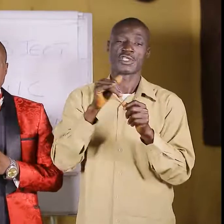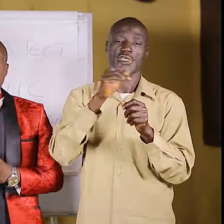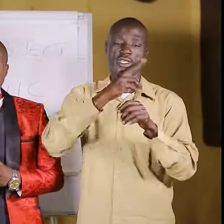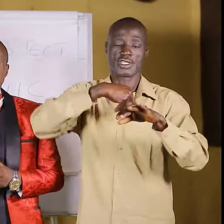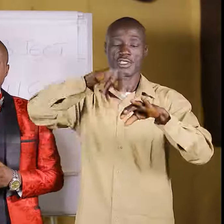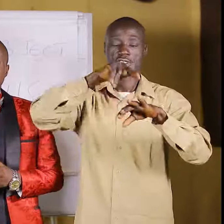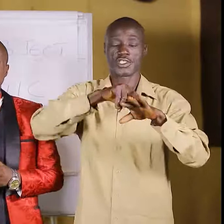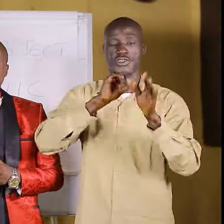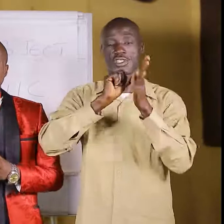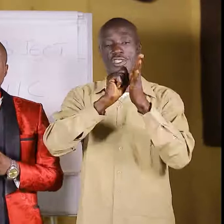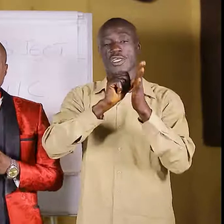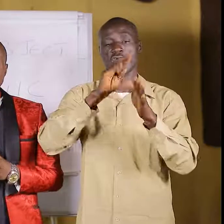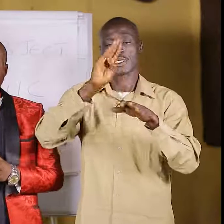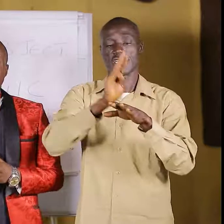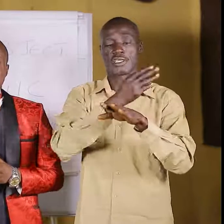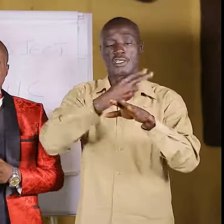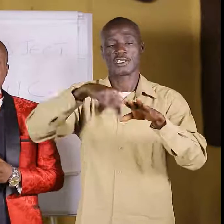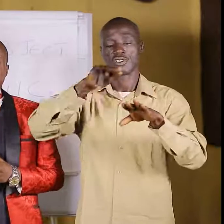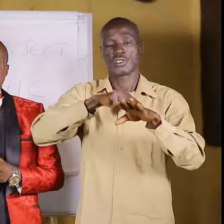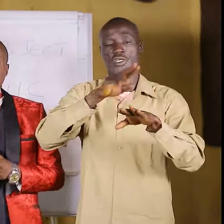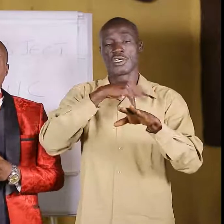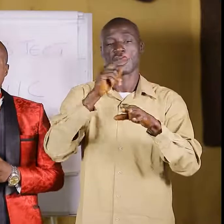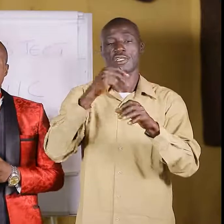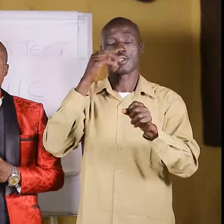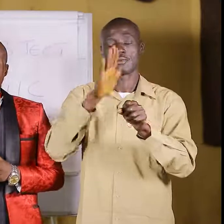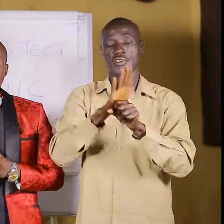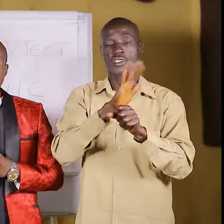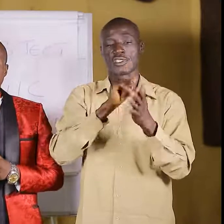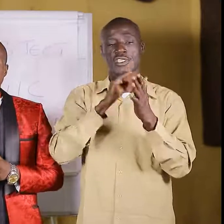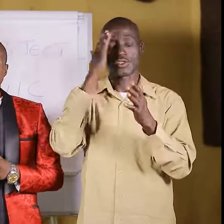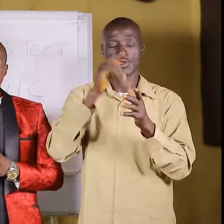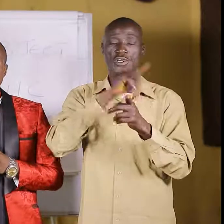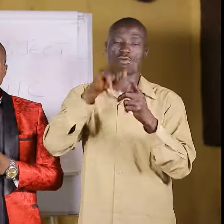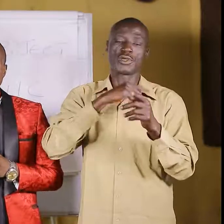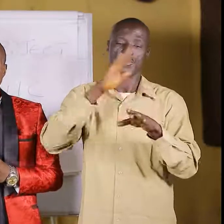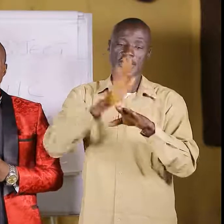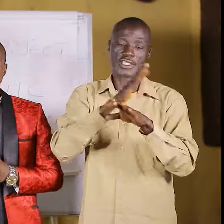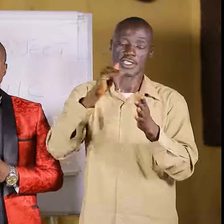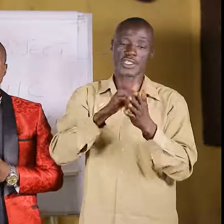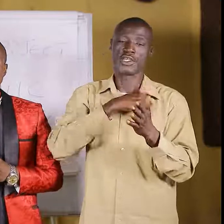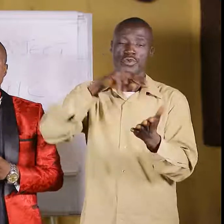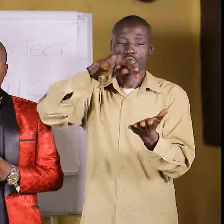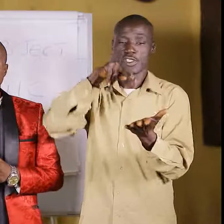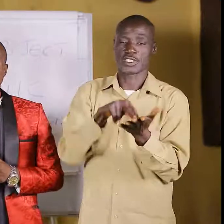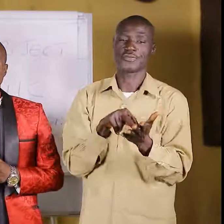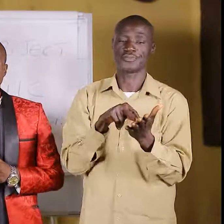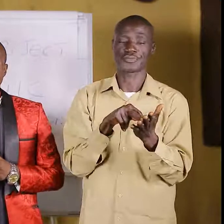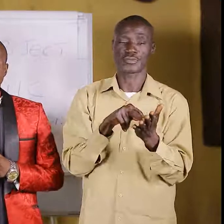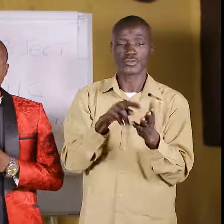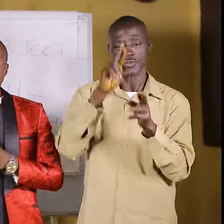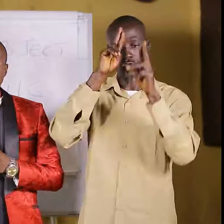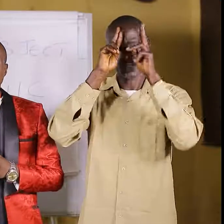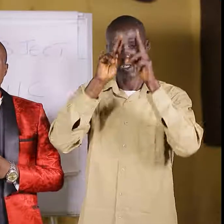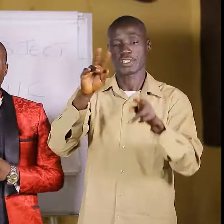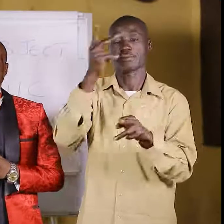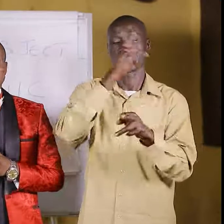like the national anthem and the national pledge. That is why whenever they are singing the national anthem, you are